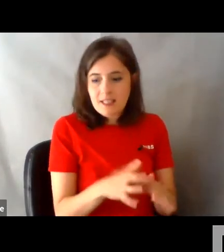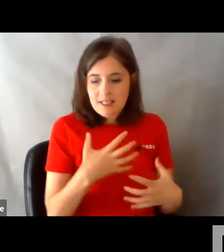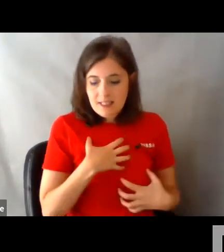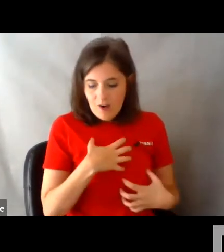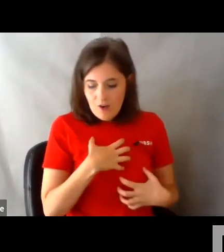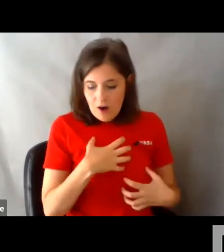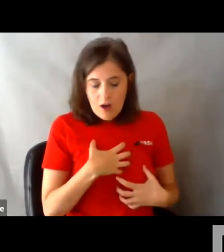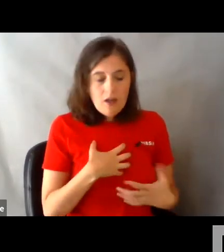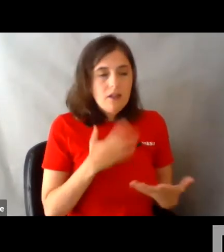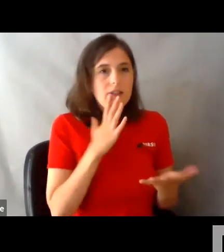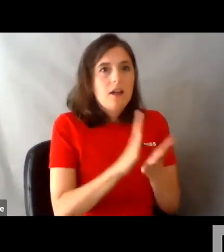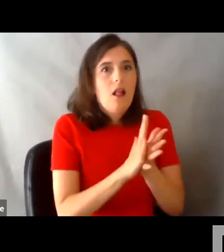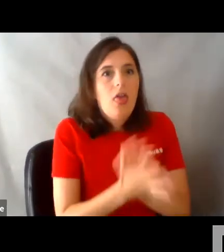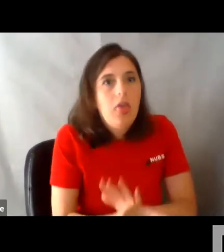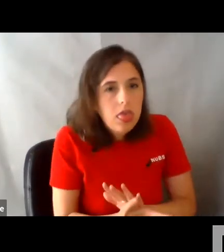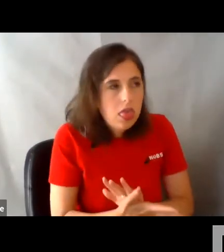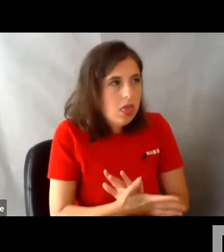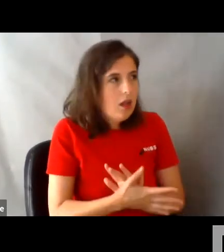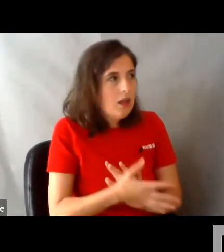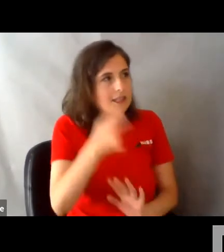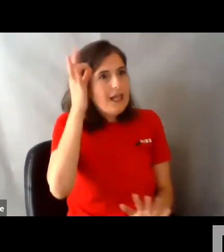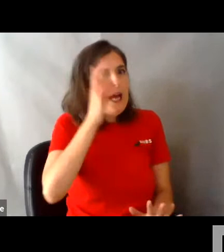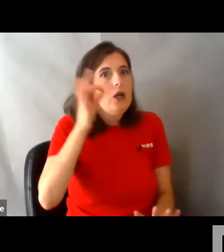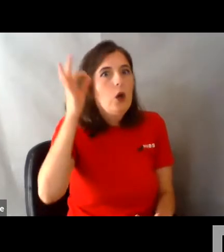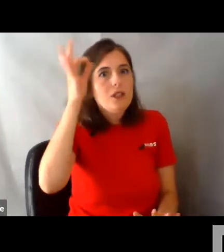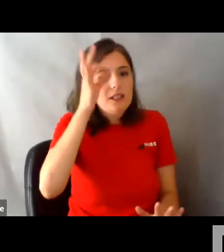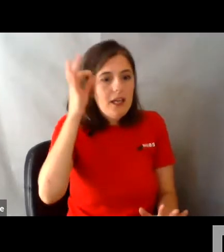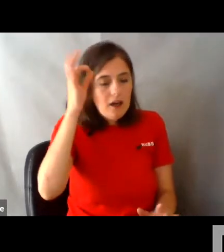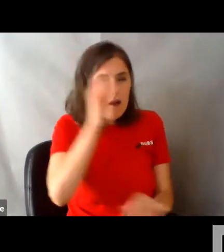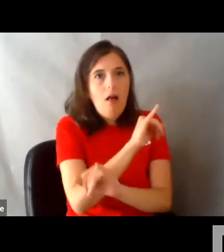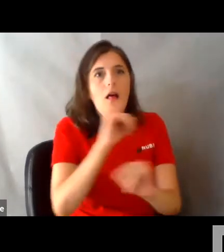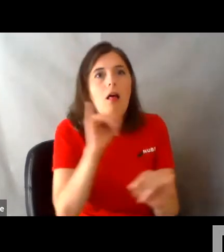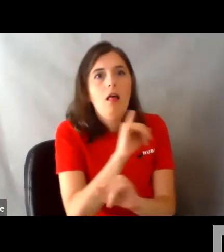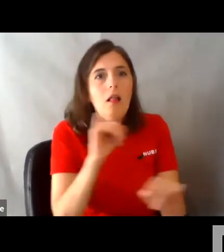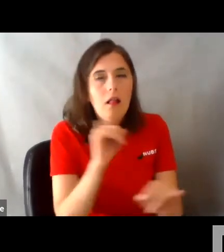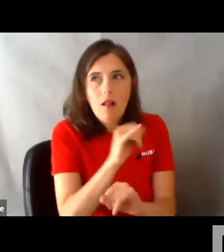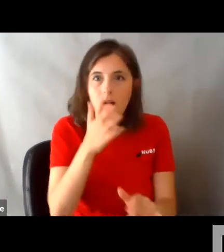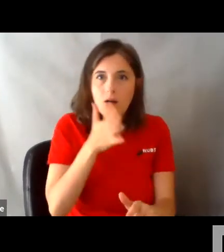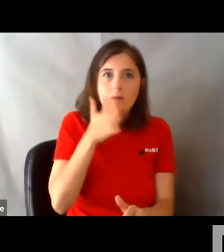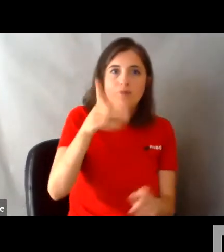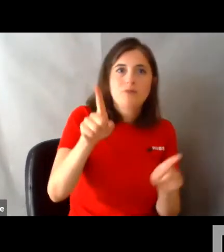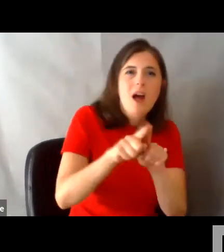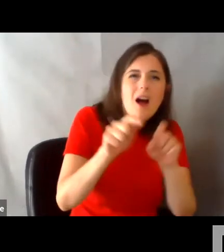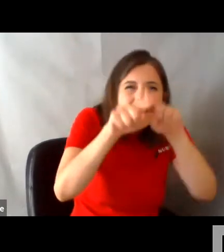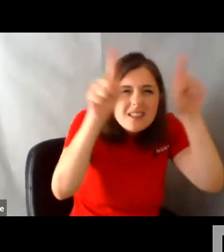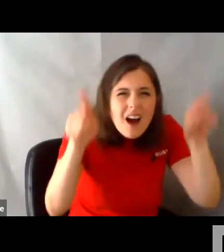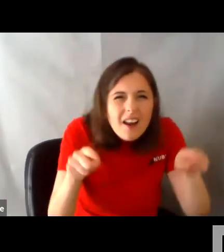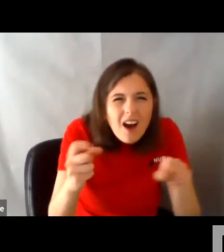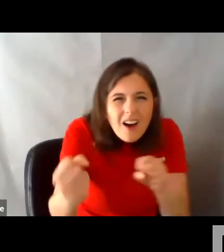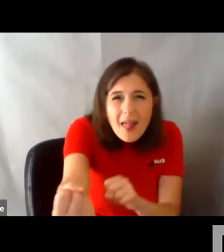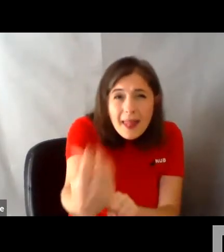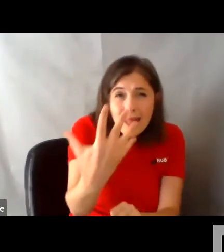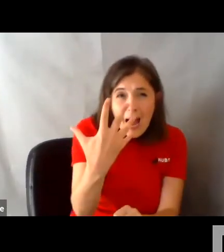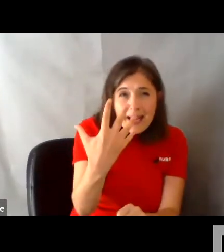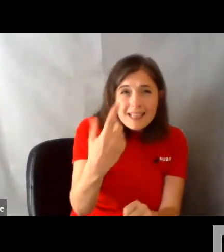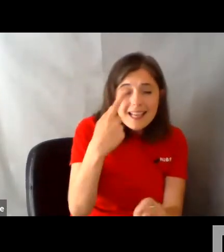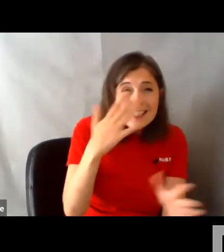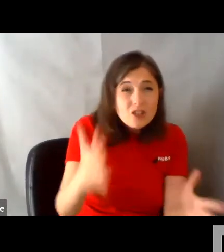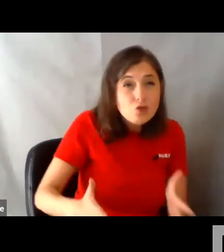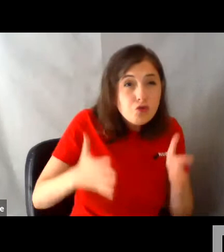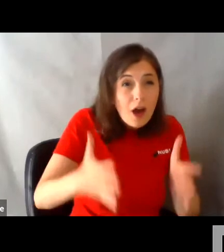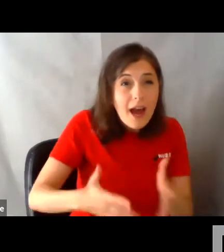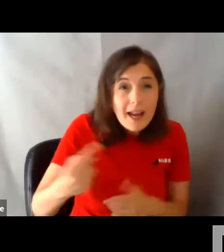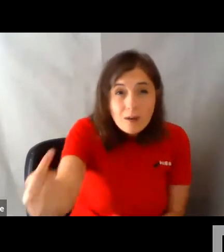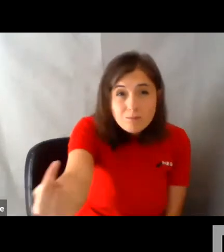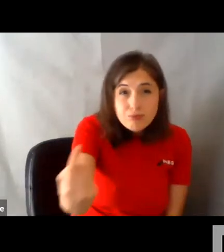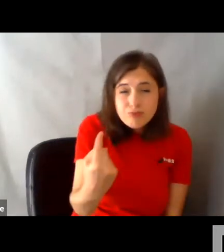panic and psychotic ideation, of a tunnel with an advancing locomotive, of what's the point of all creation,